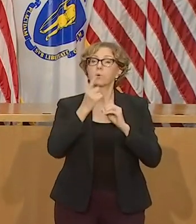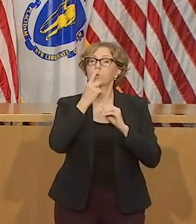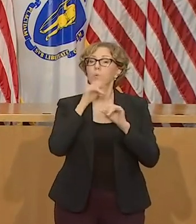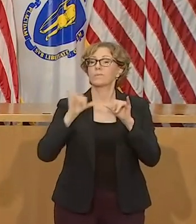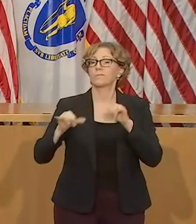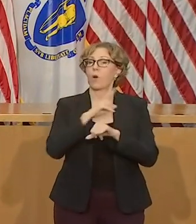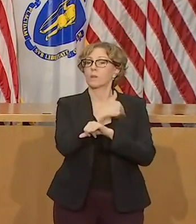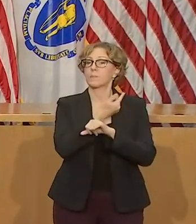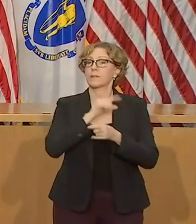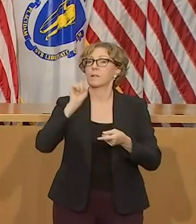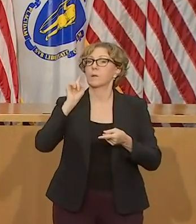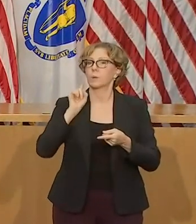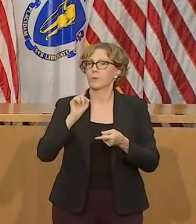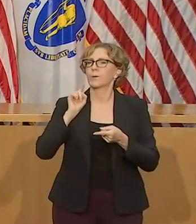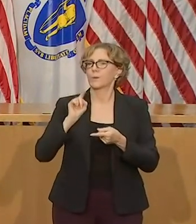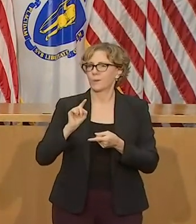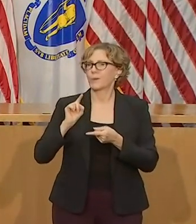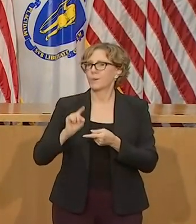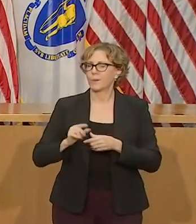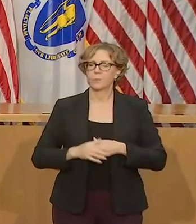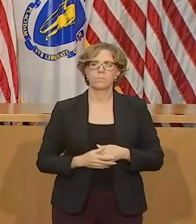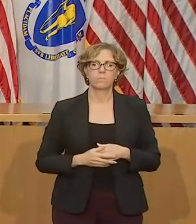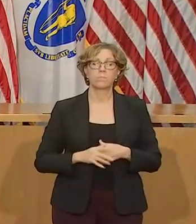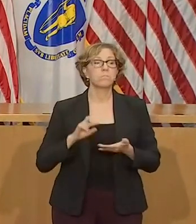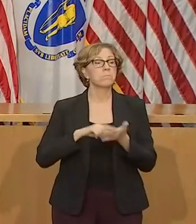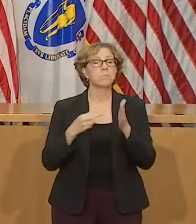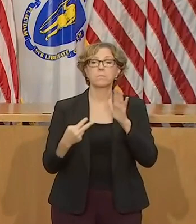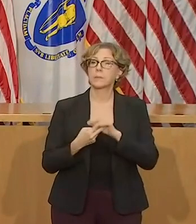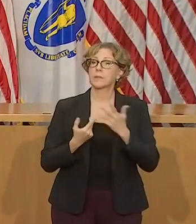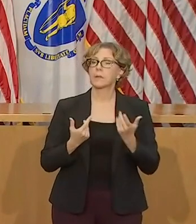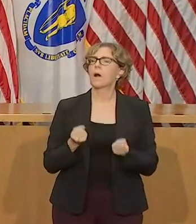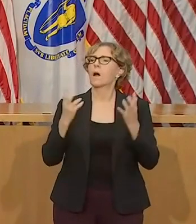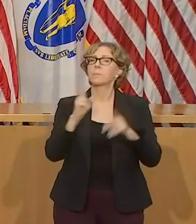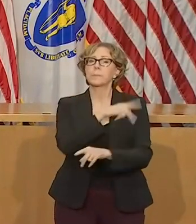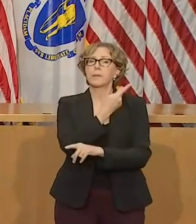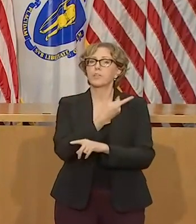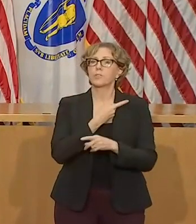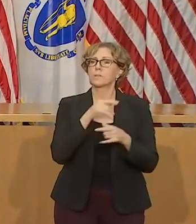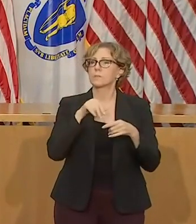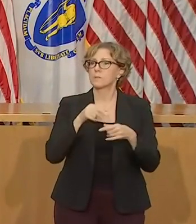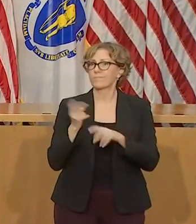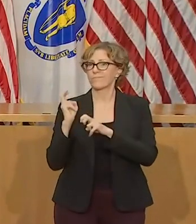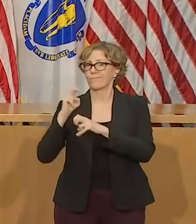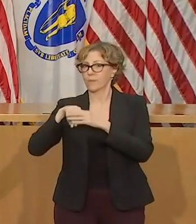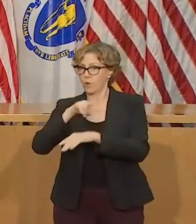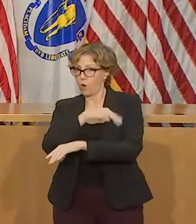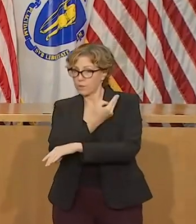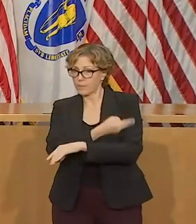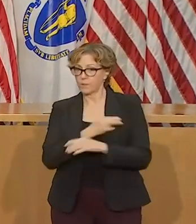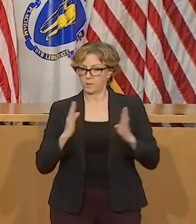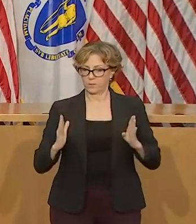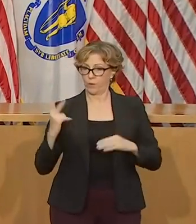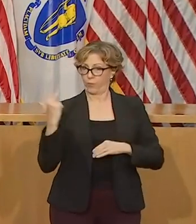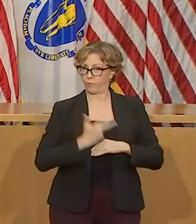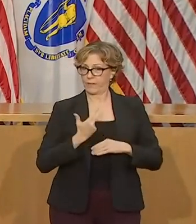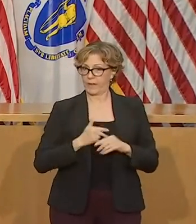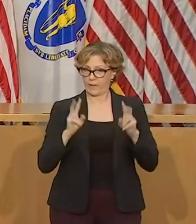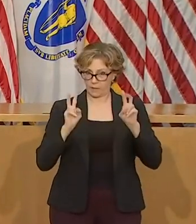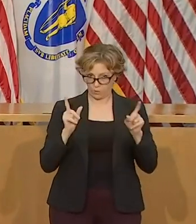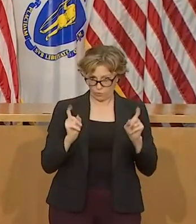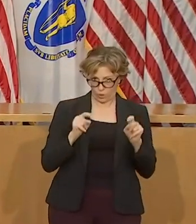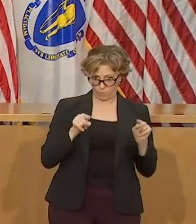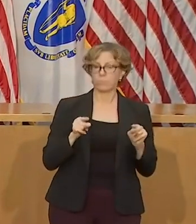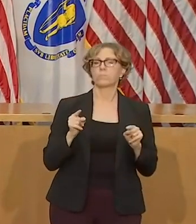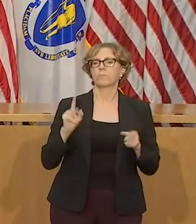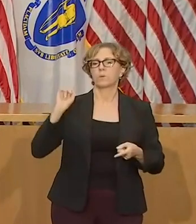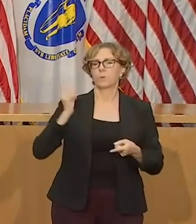today. The 3-day average number of patients in the hospitals is down 79%. 2 hospitals have reported they're